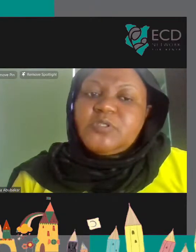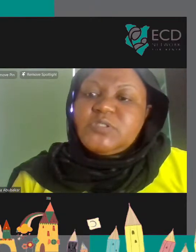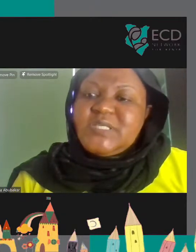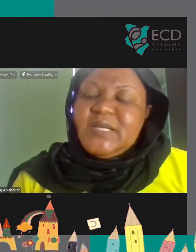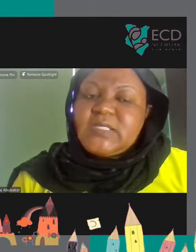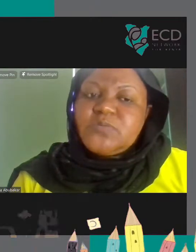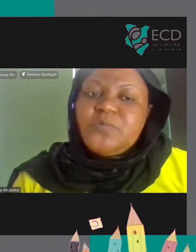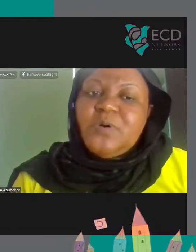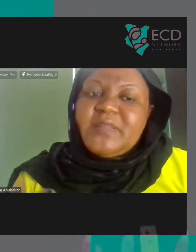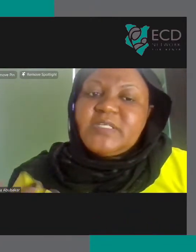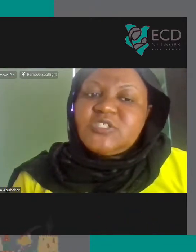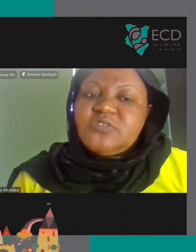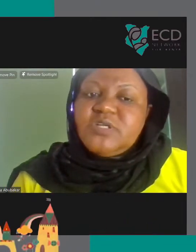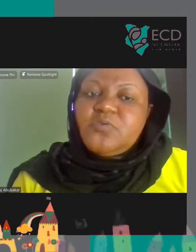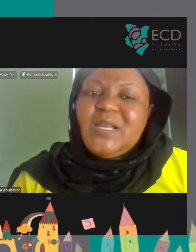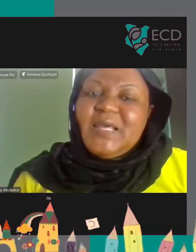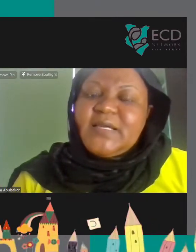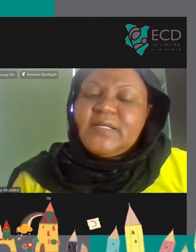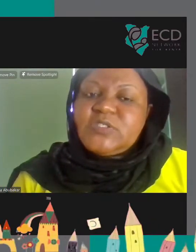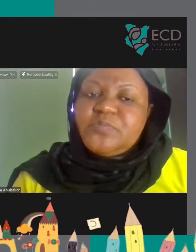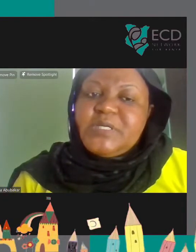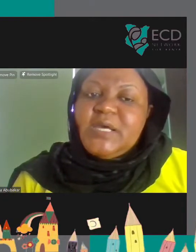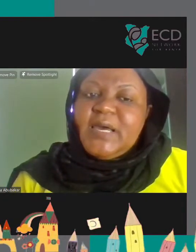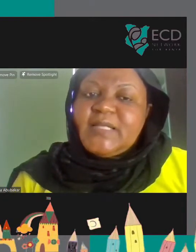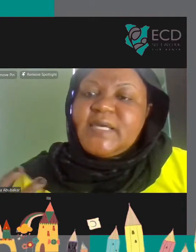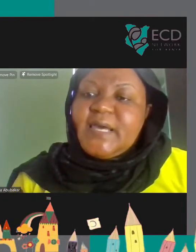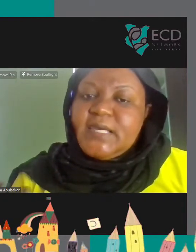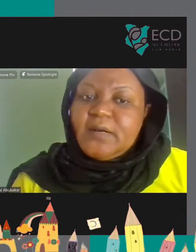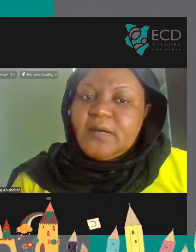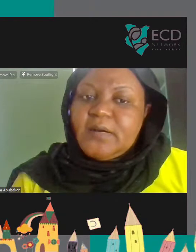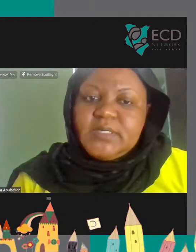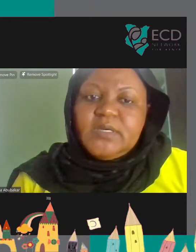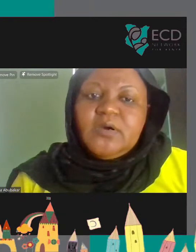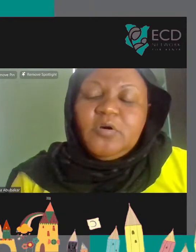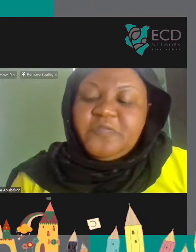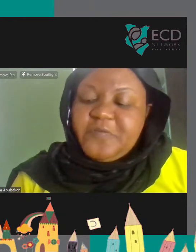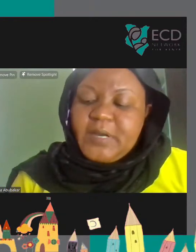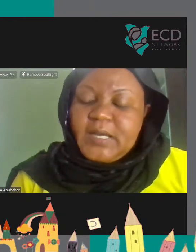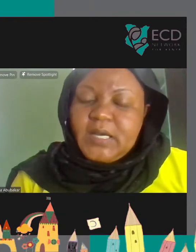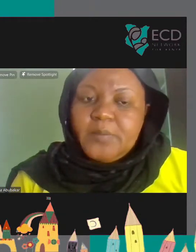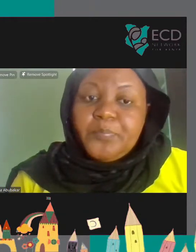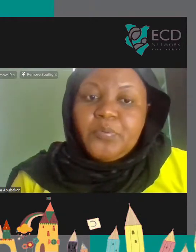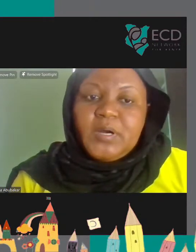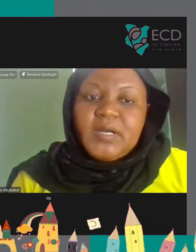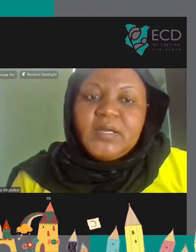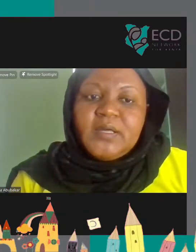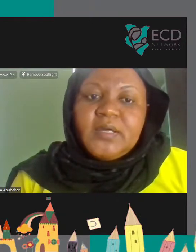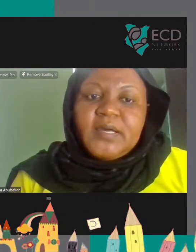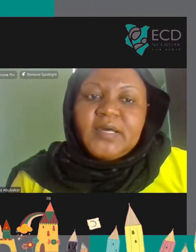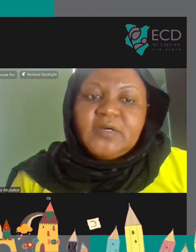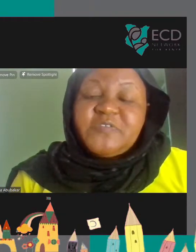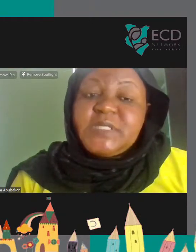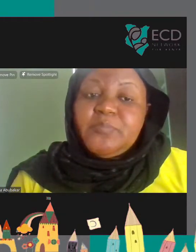is able to tell us who are the children who are likely to be at a higher risk of